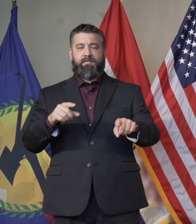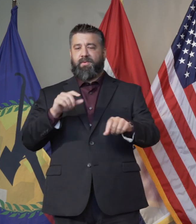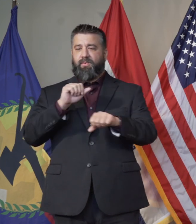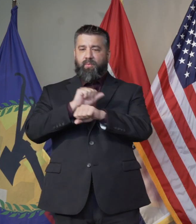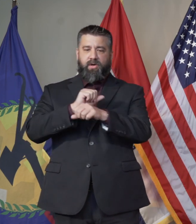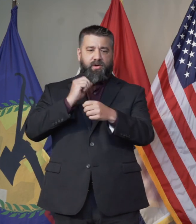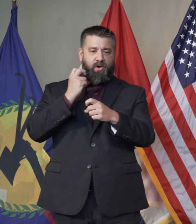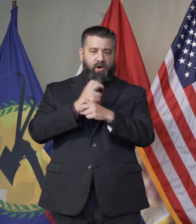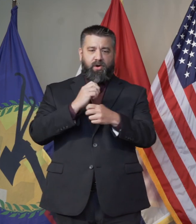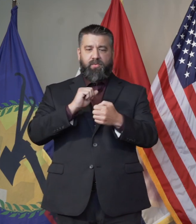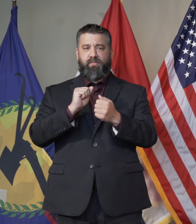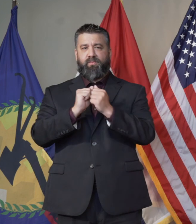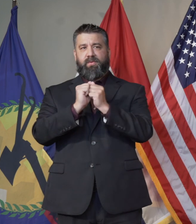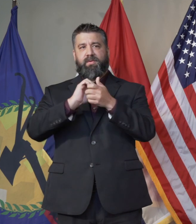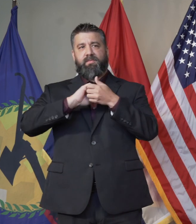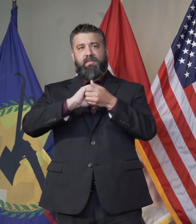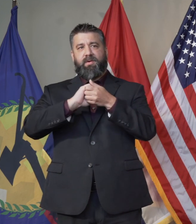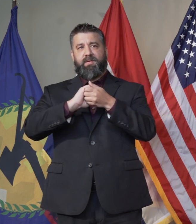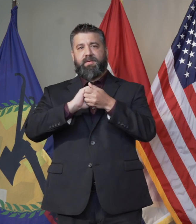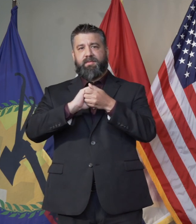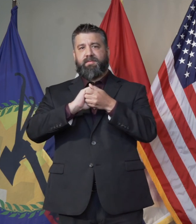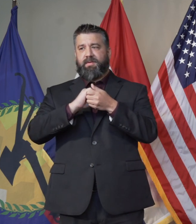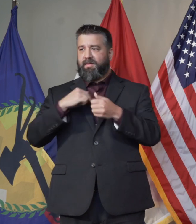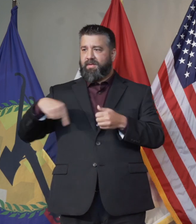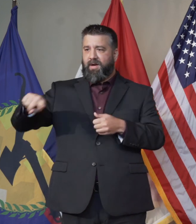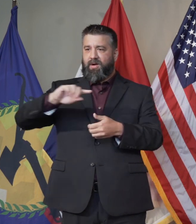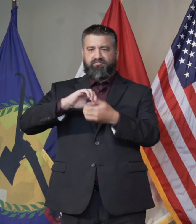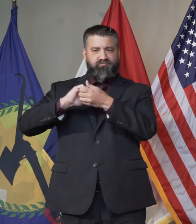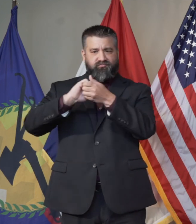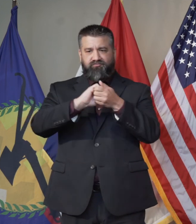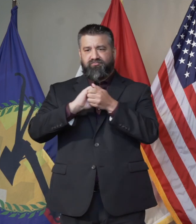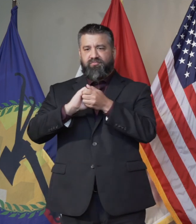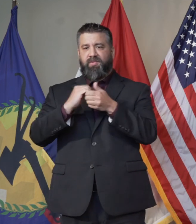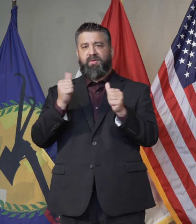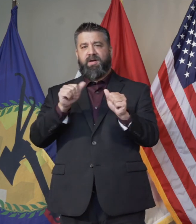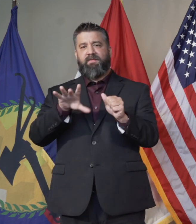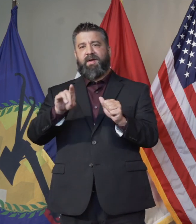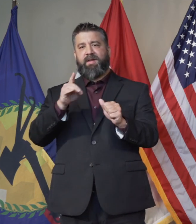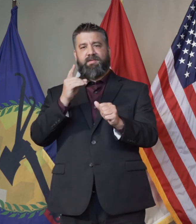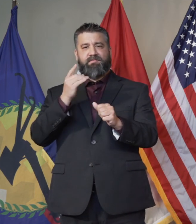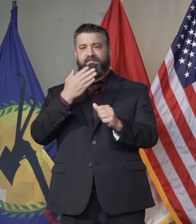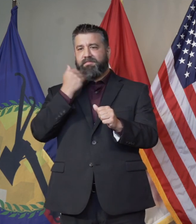of our partners, and they're working in good faith with us to find a path forward.